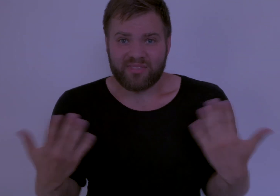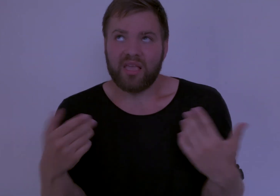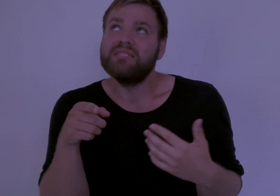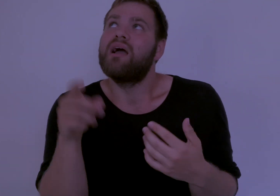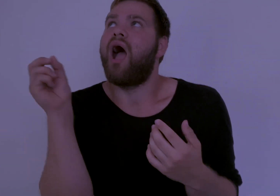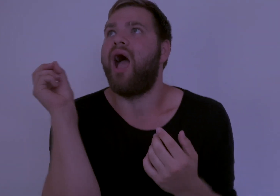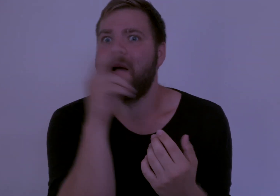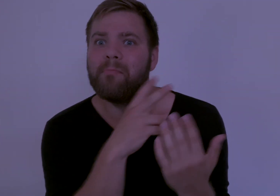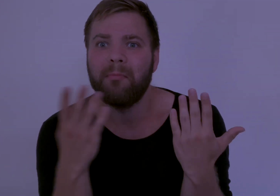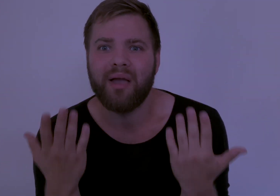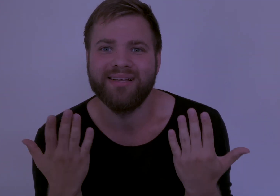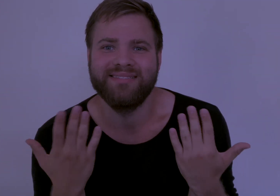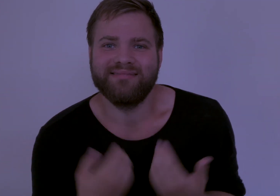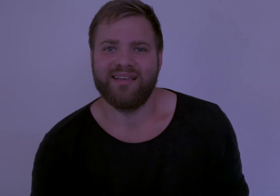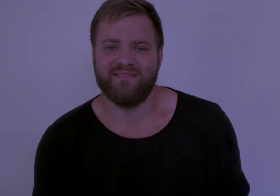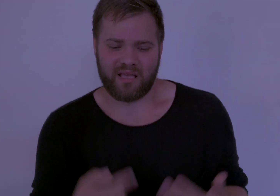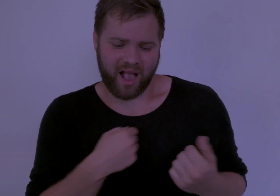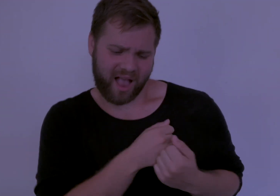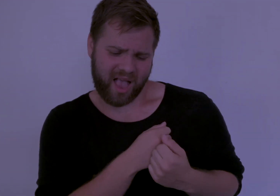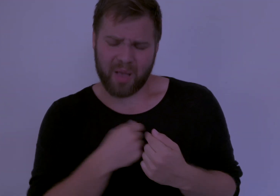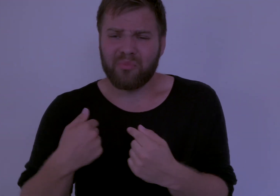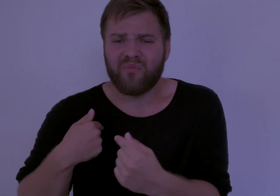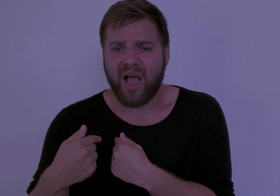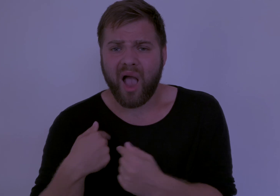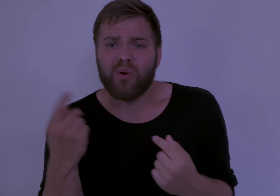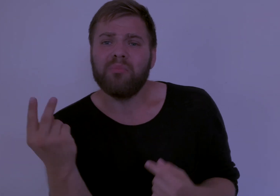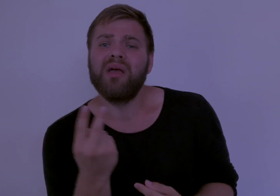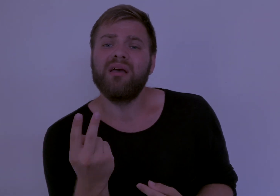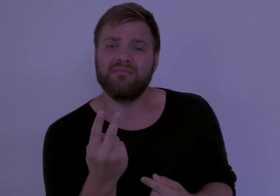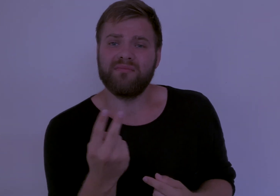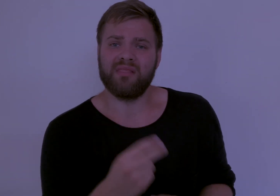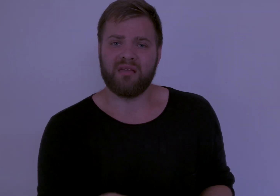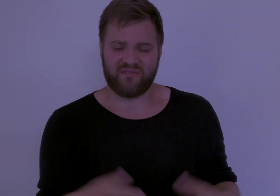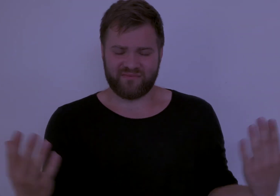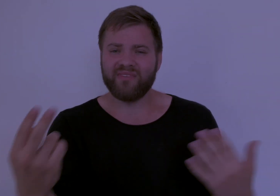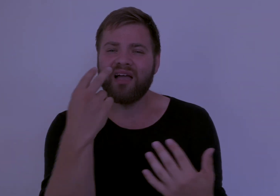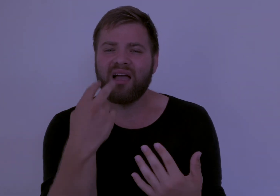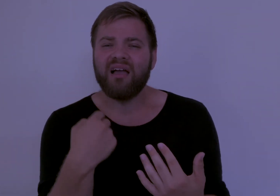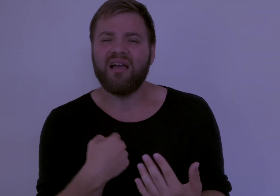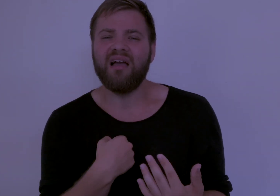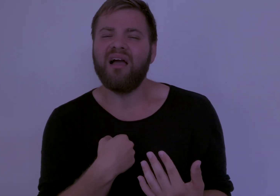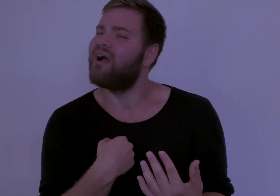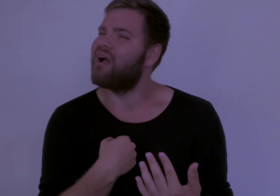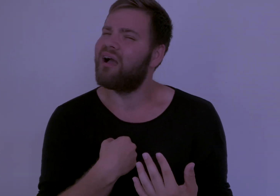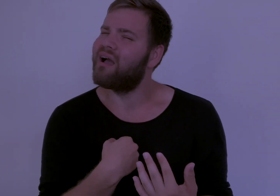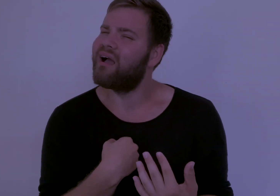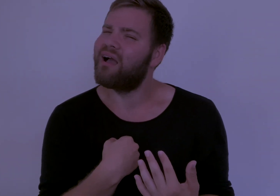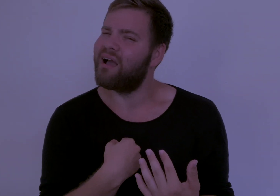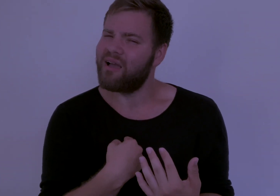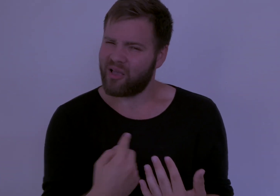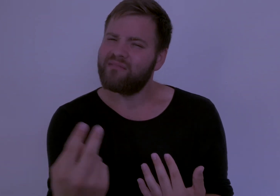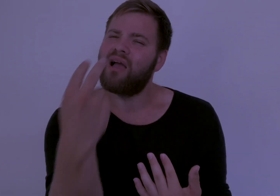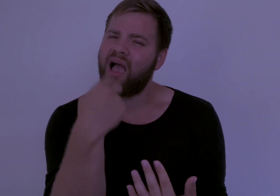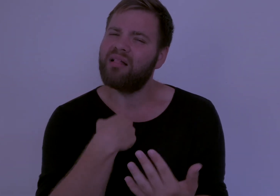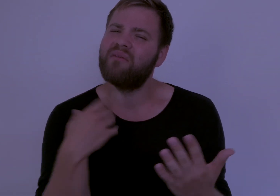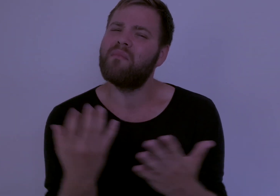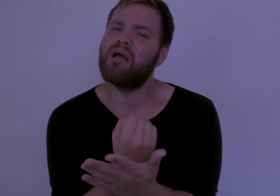That shit's amazing. I've loved and I've lost, but that's not what I see. Cause look what